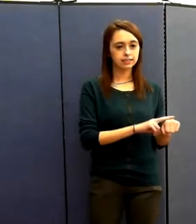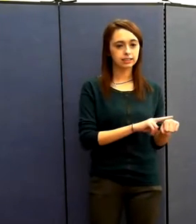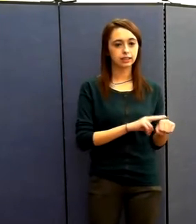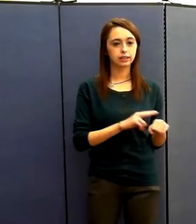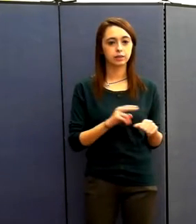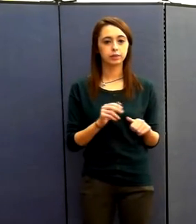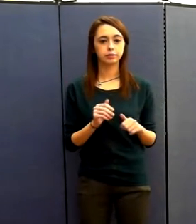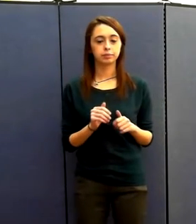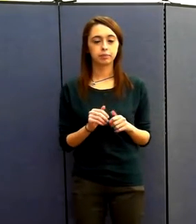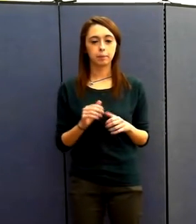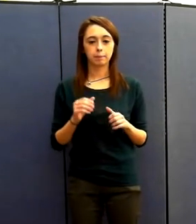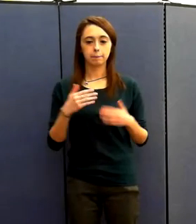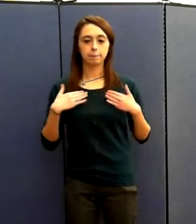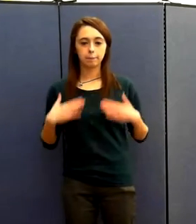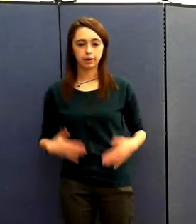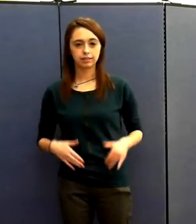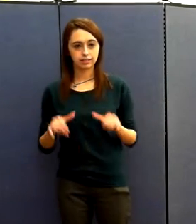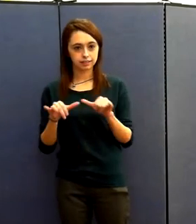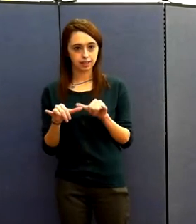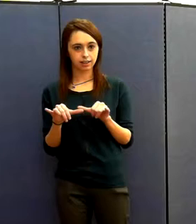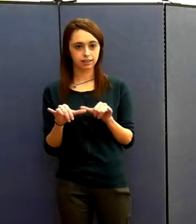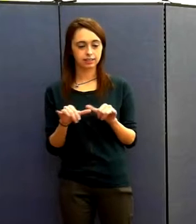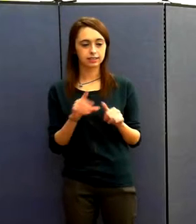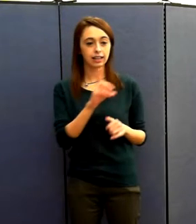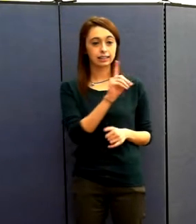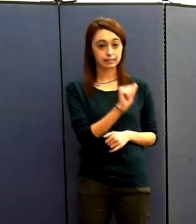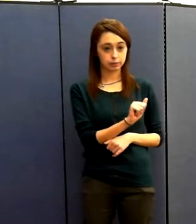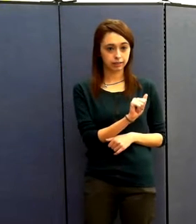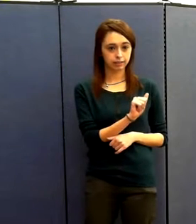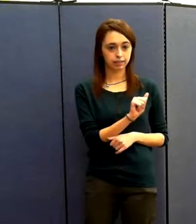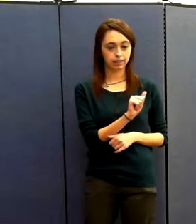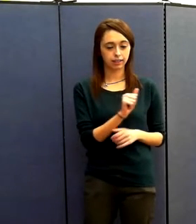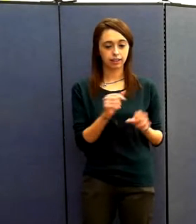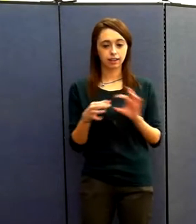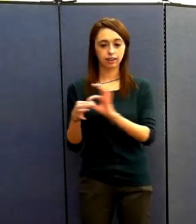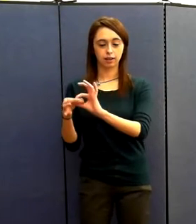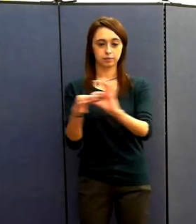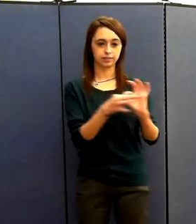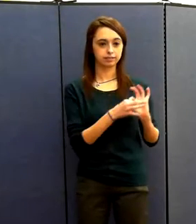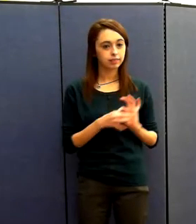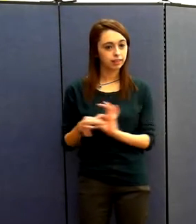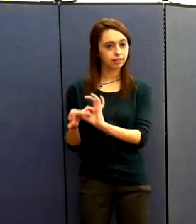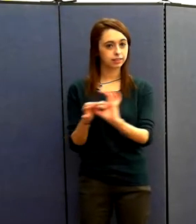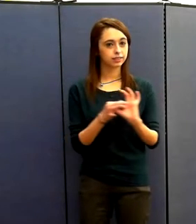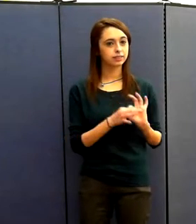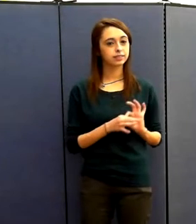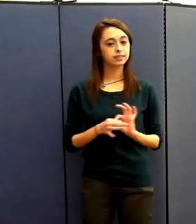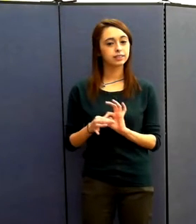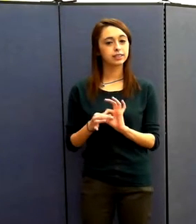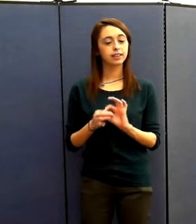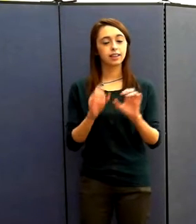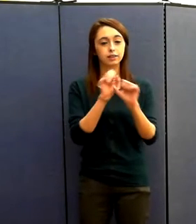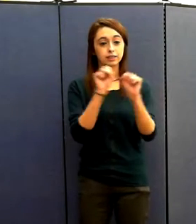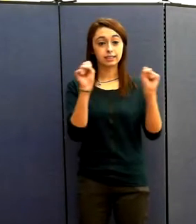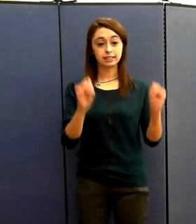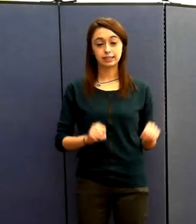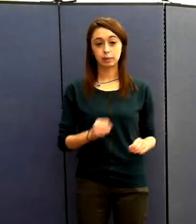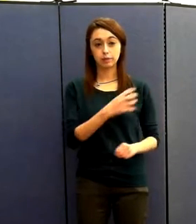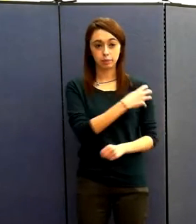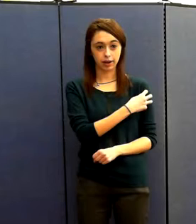body size, and disability come together within systems of power to